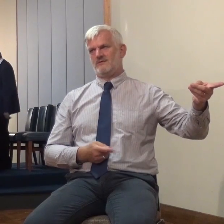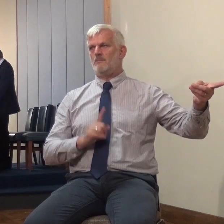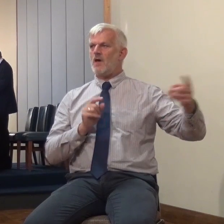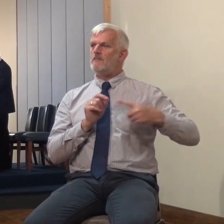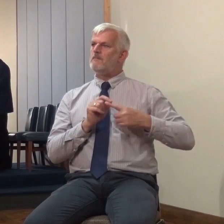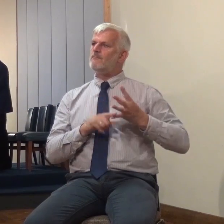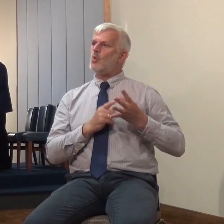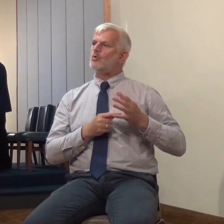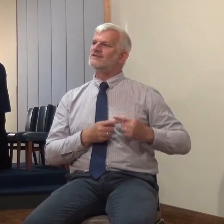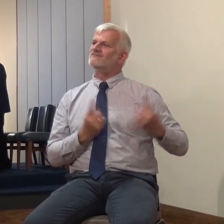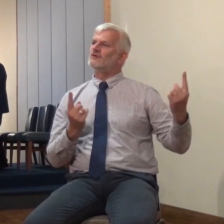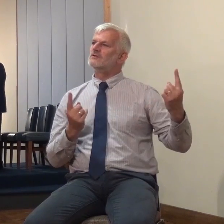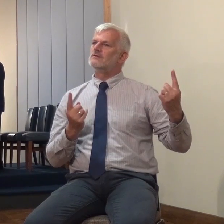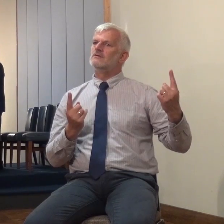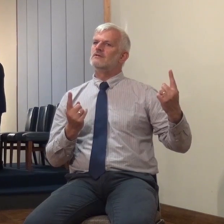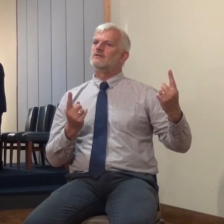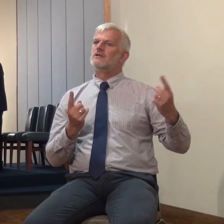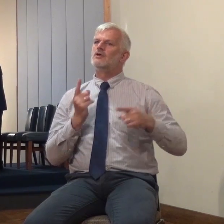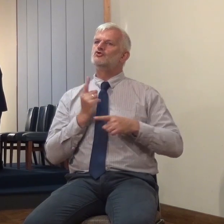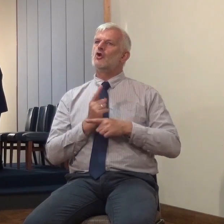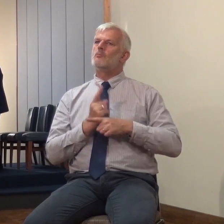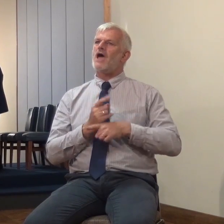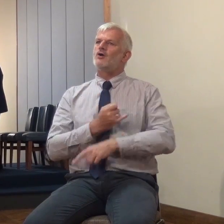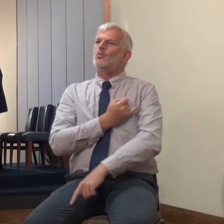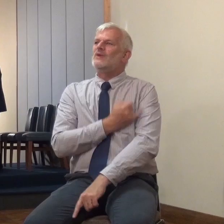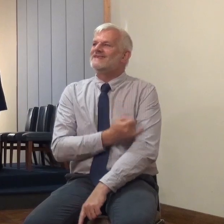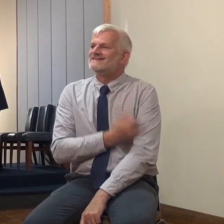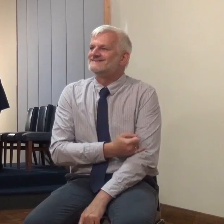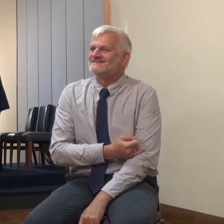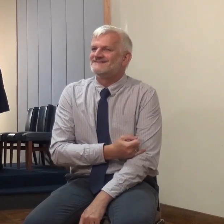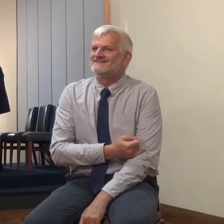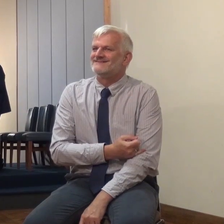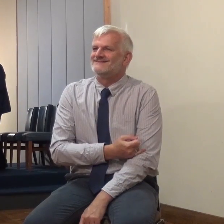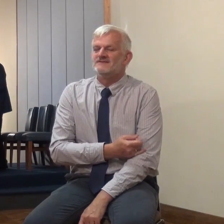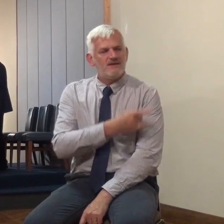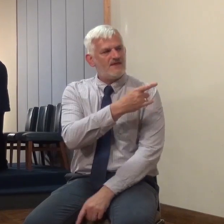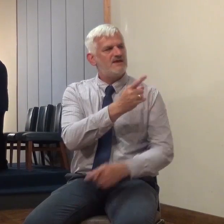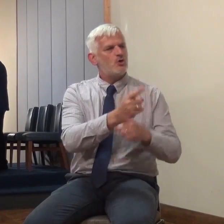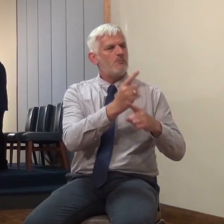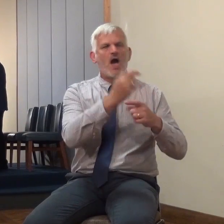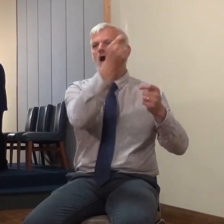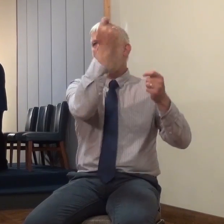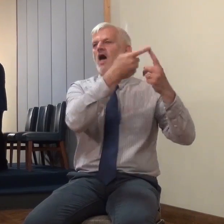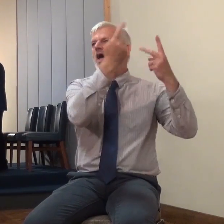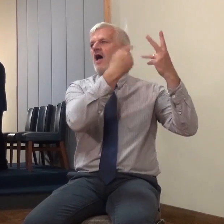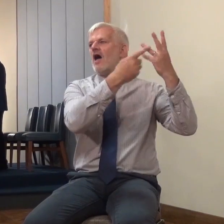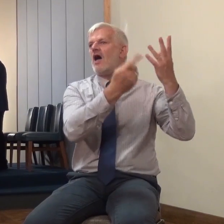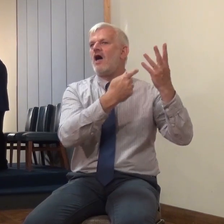inverted commas, about the things that make him look very unimpressive. All